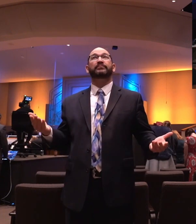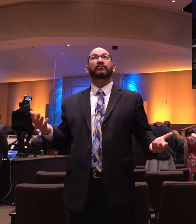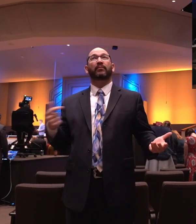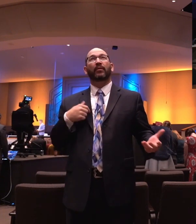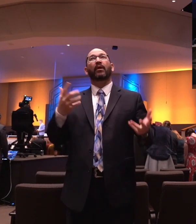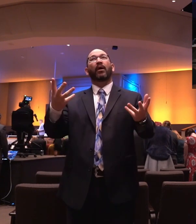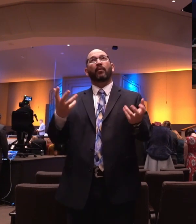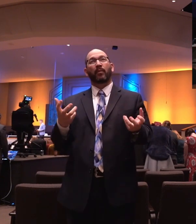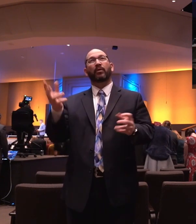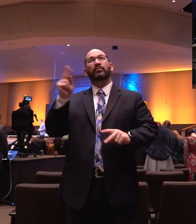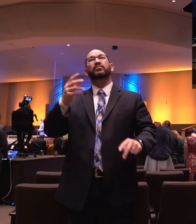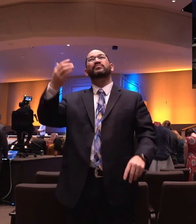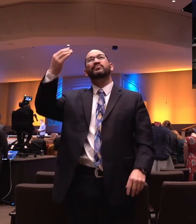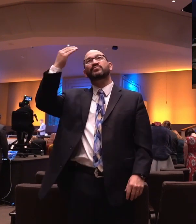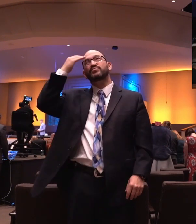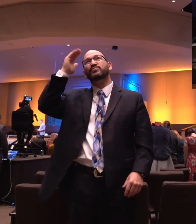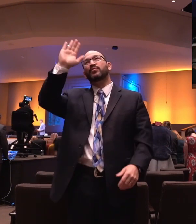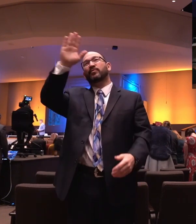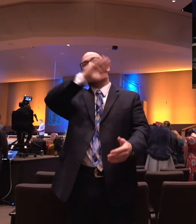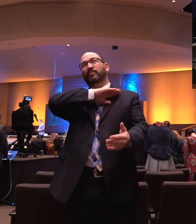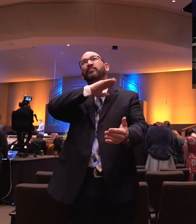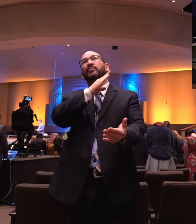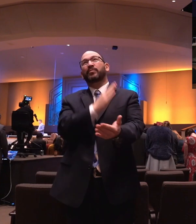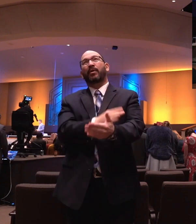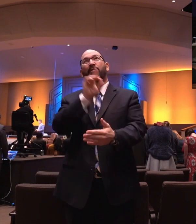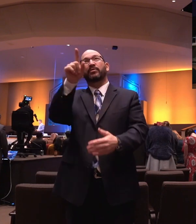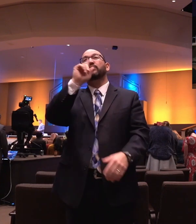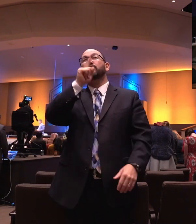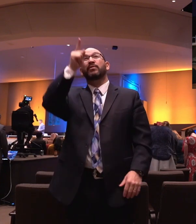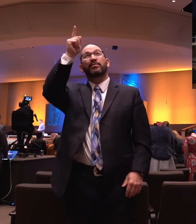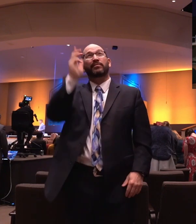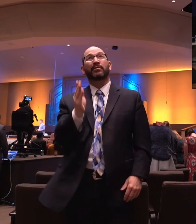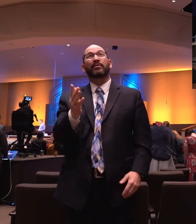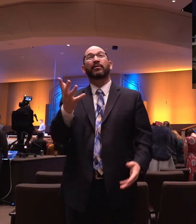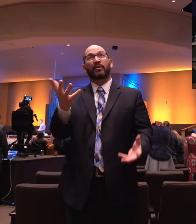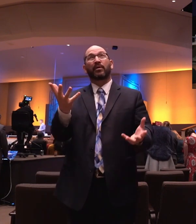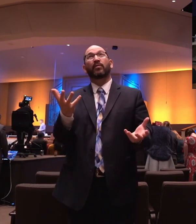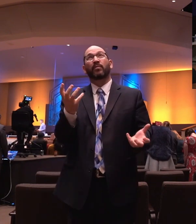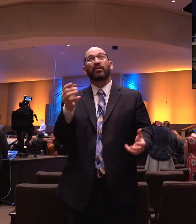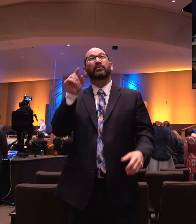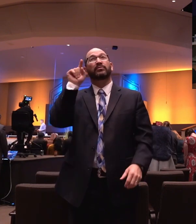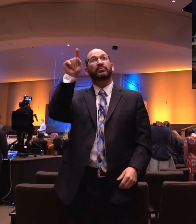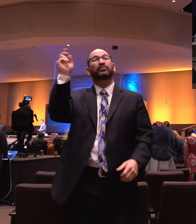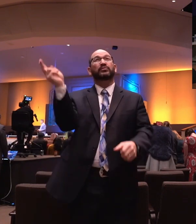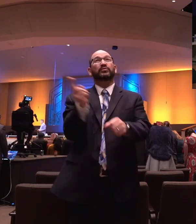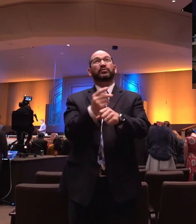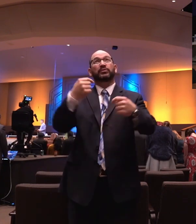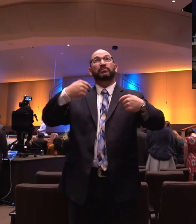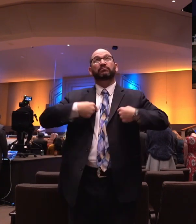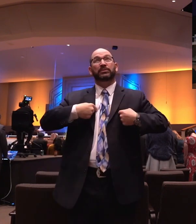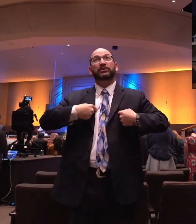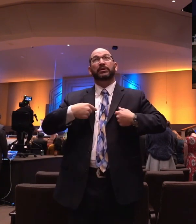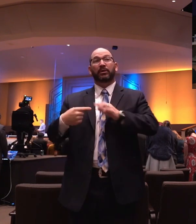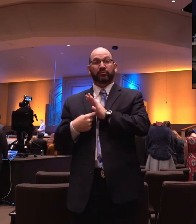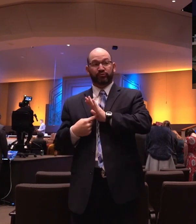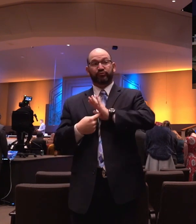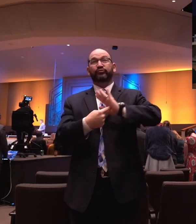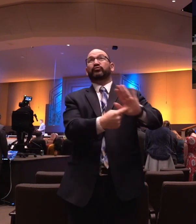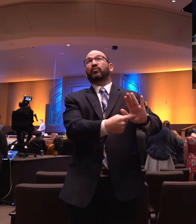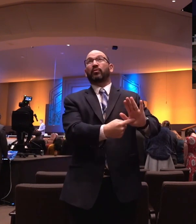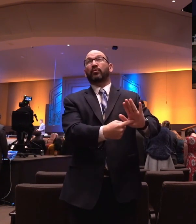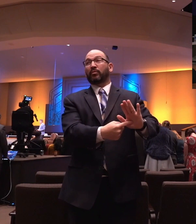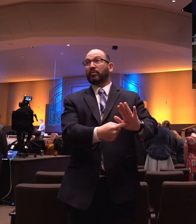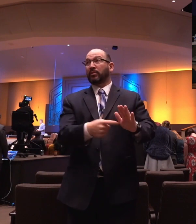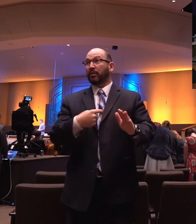want people to know that you're God and I want you to use me to show them. I'll